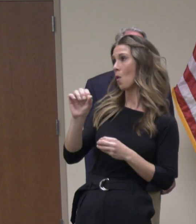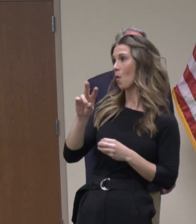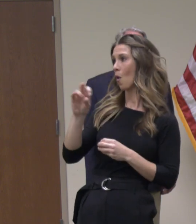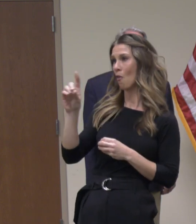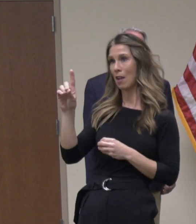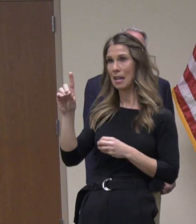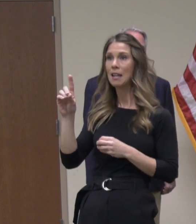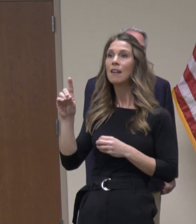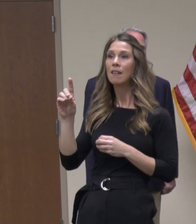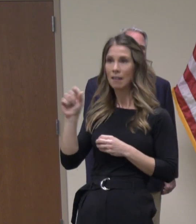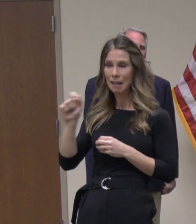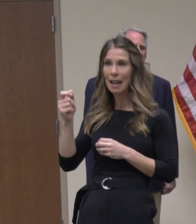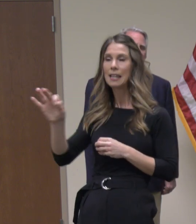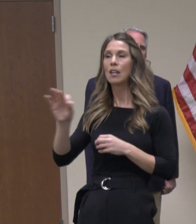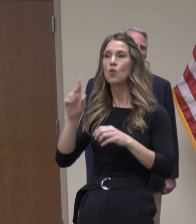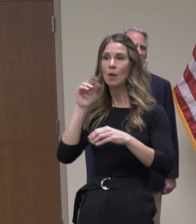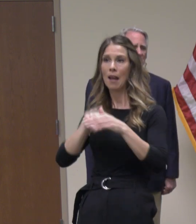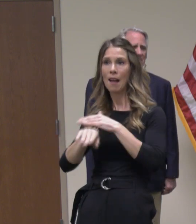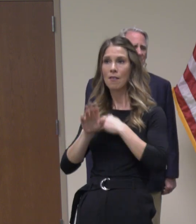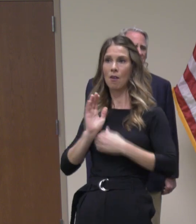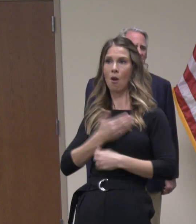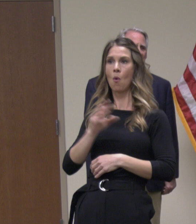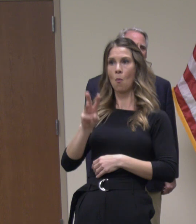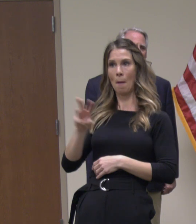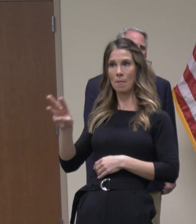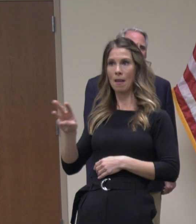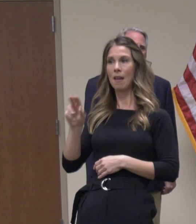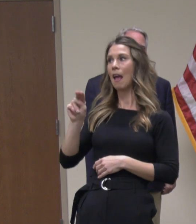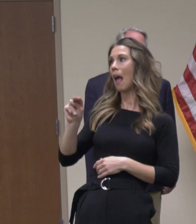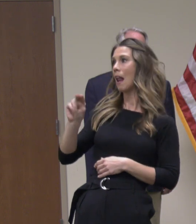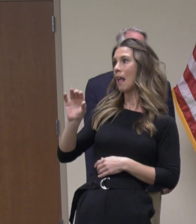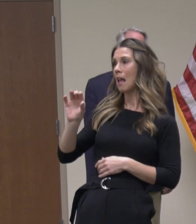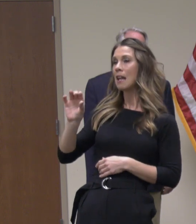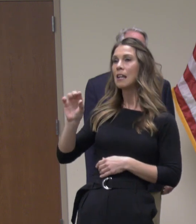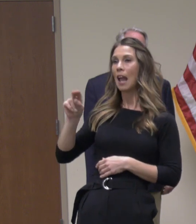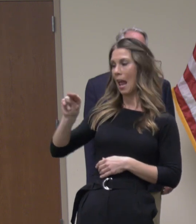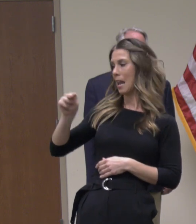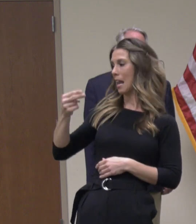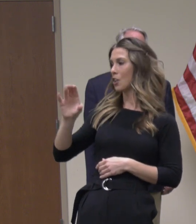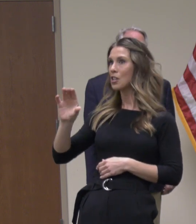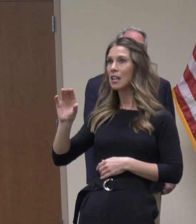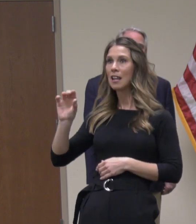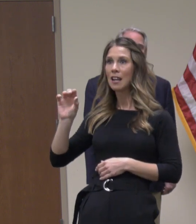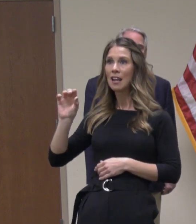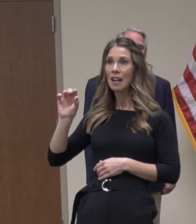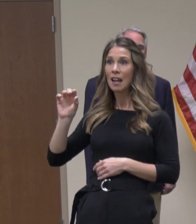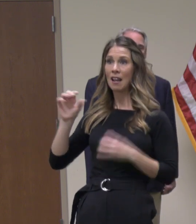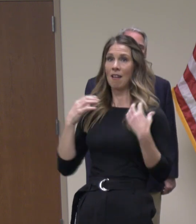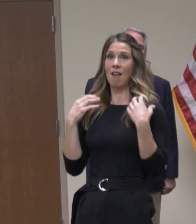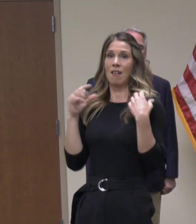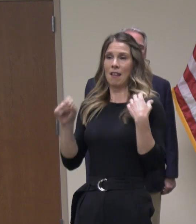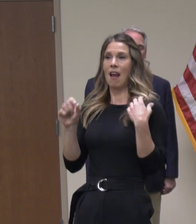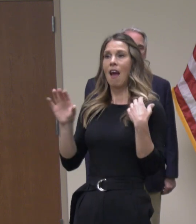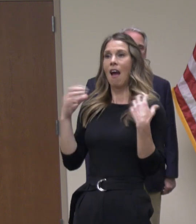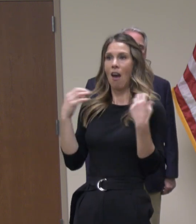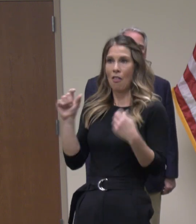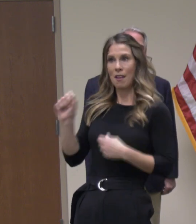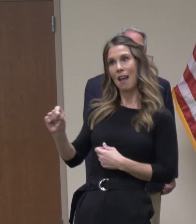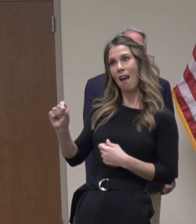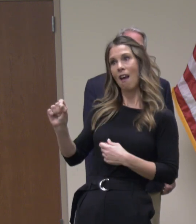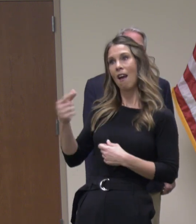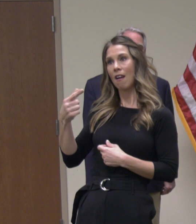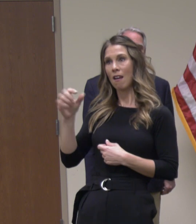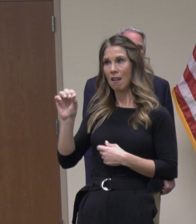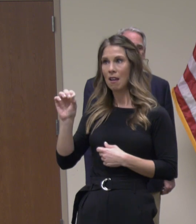at health.nhcgov.com. Now I will take a few questions from the media and we'll call up other subject matter experts